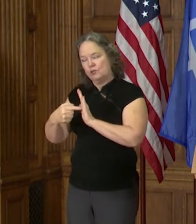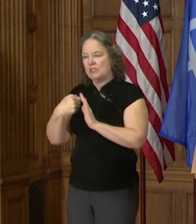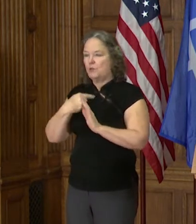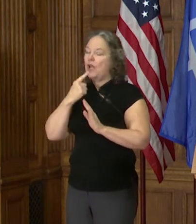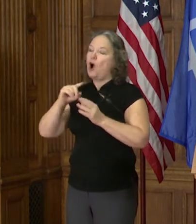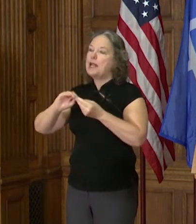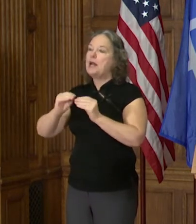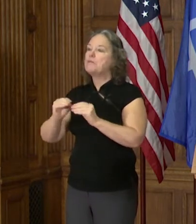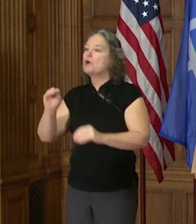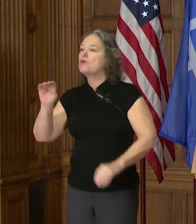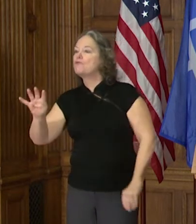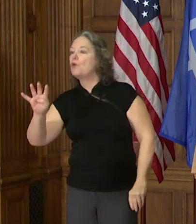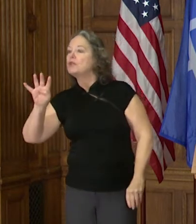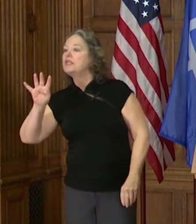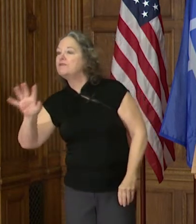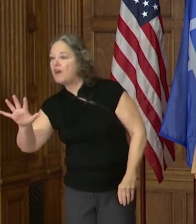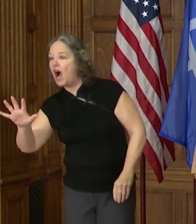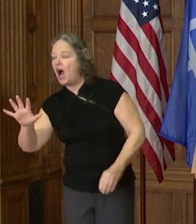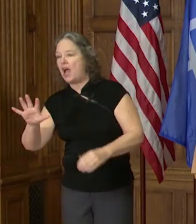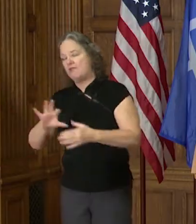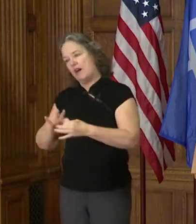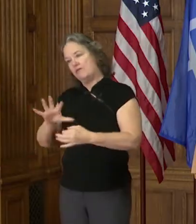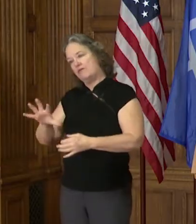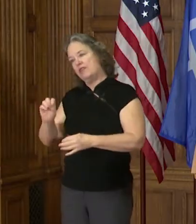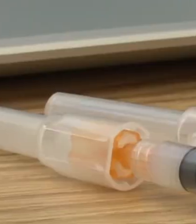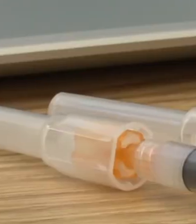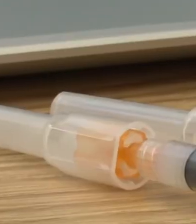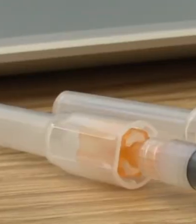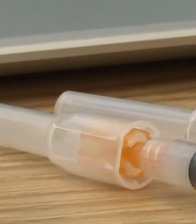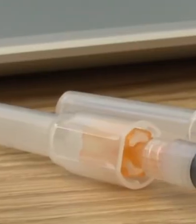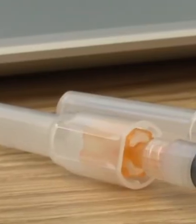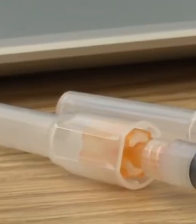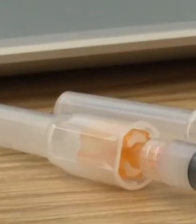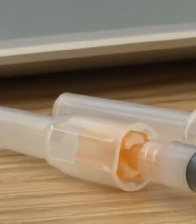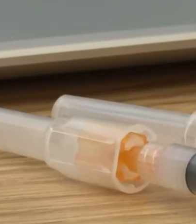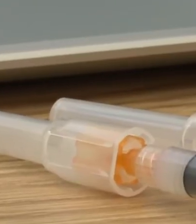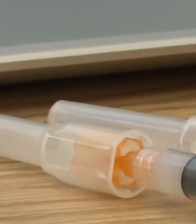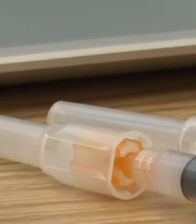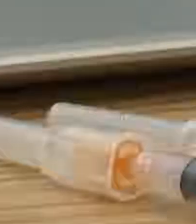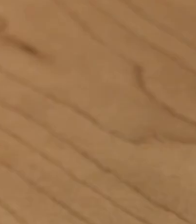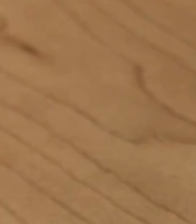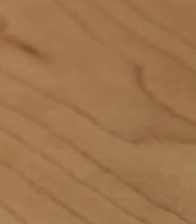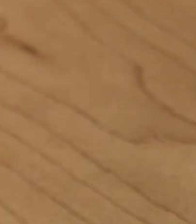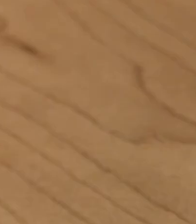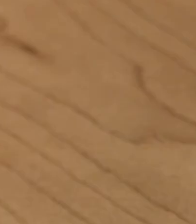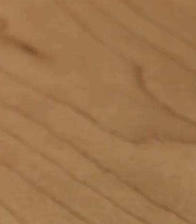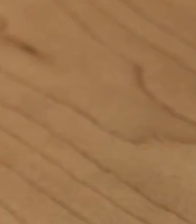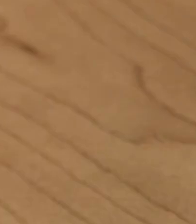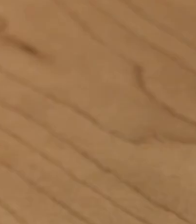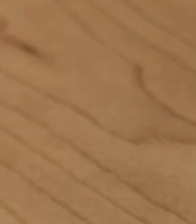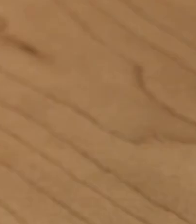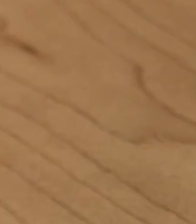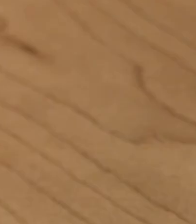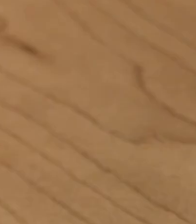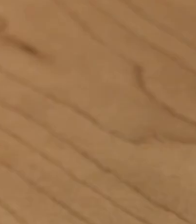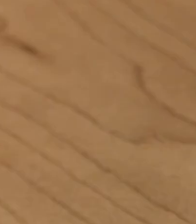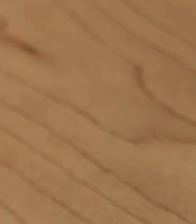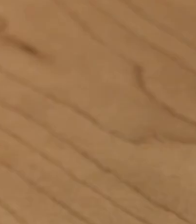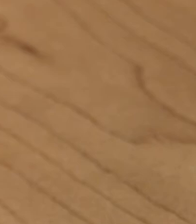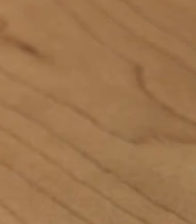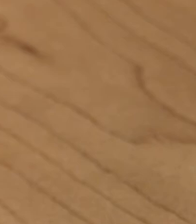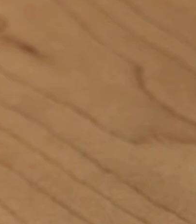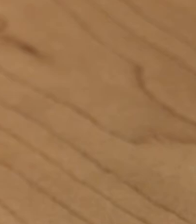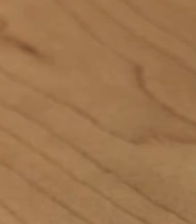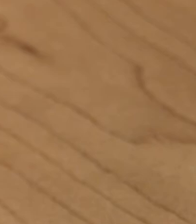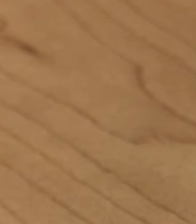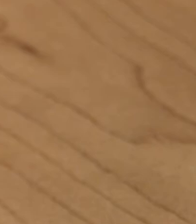has administered about 2/3 of the doses it has received, one of the best rates in the country. But he said Montana has received one of the lowest